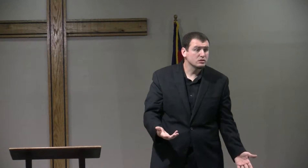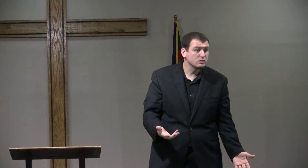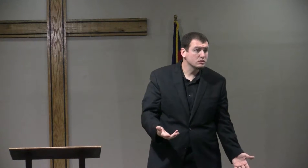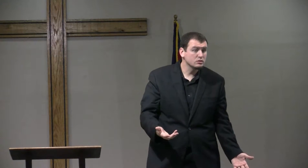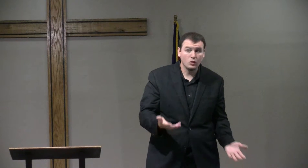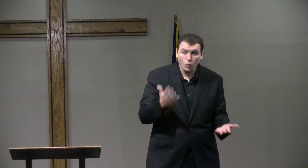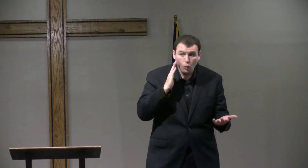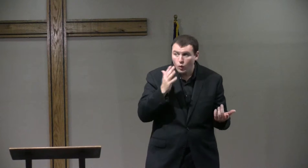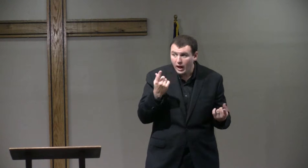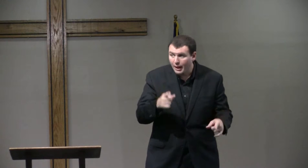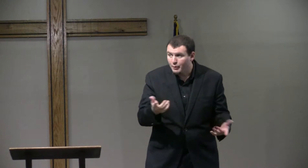happens then?